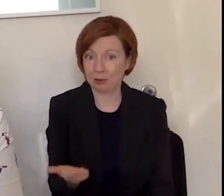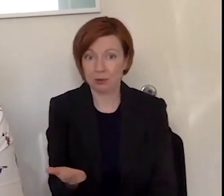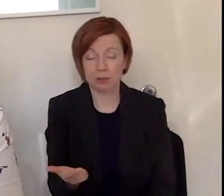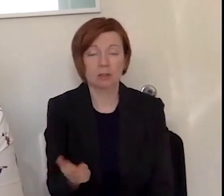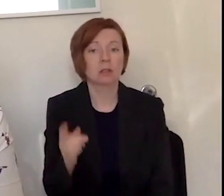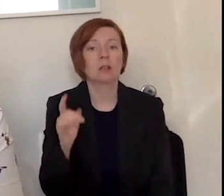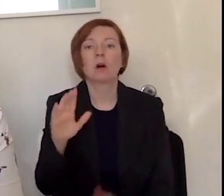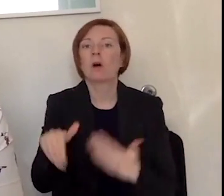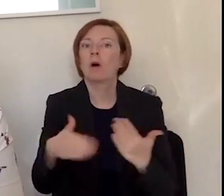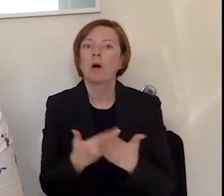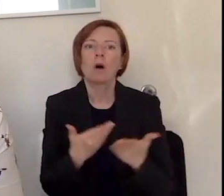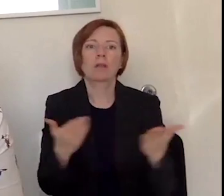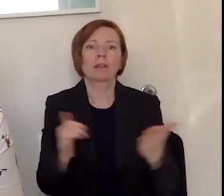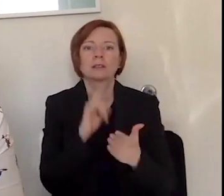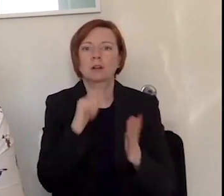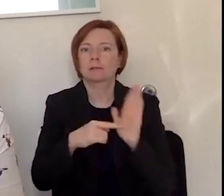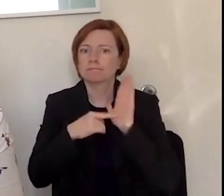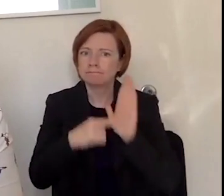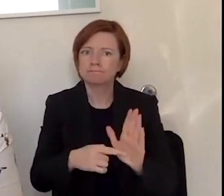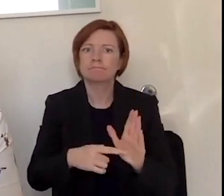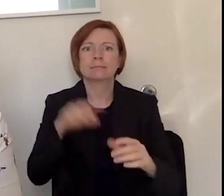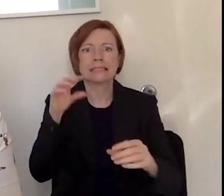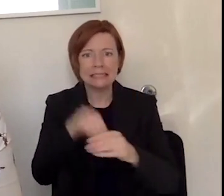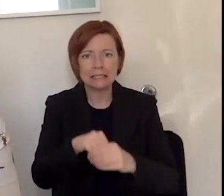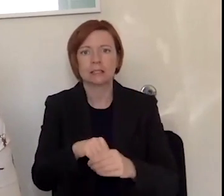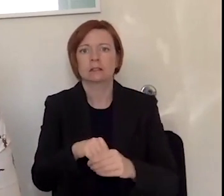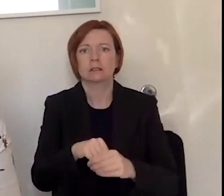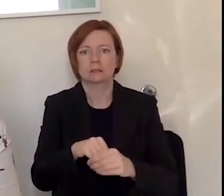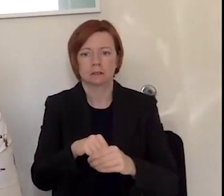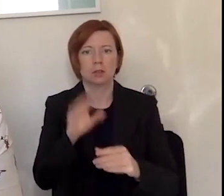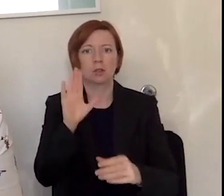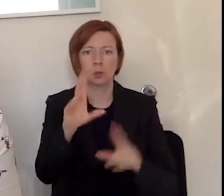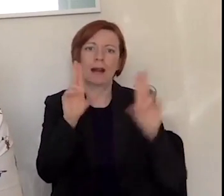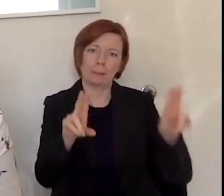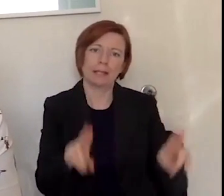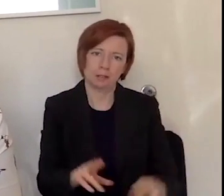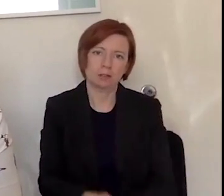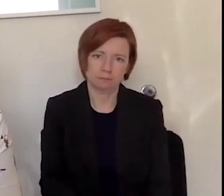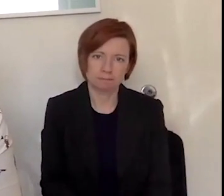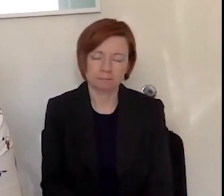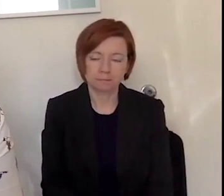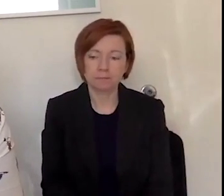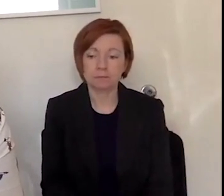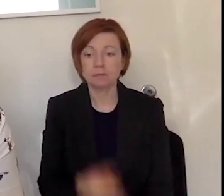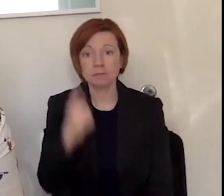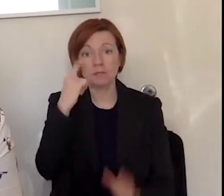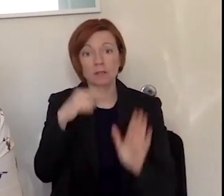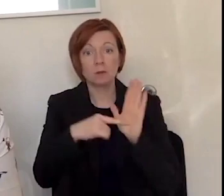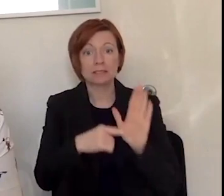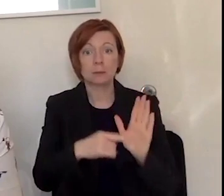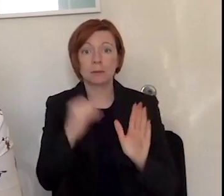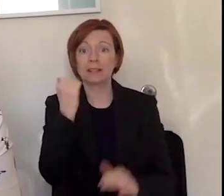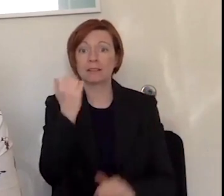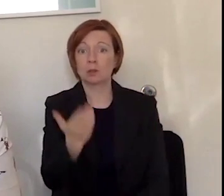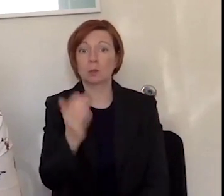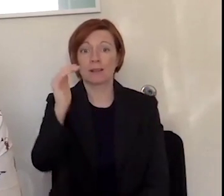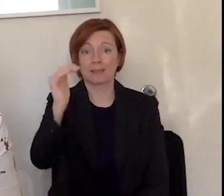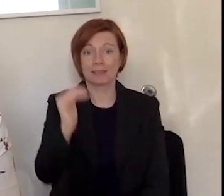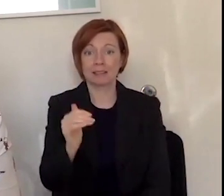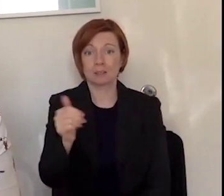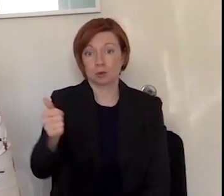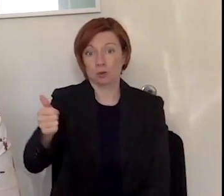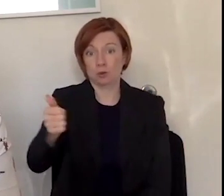here should all be things that are reflected in the body of your application. So for example, if you